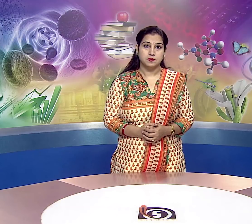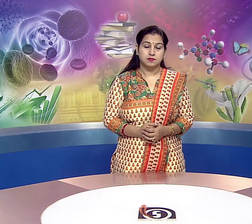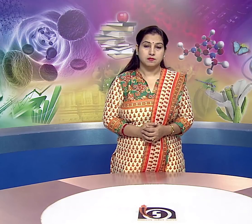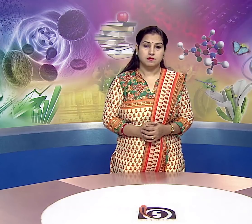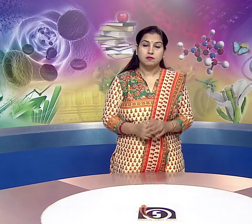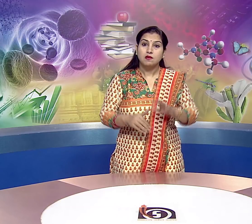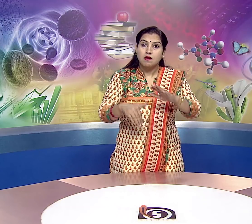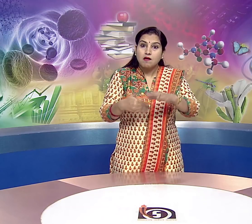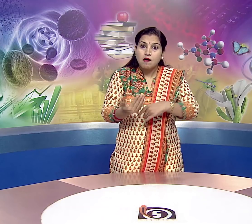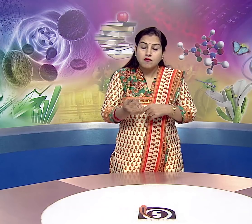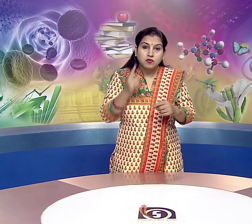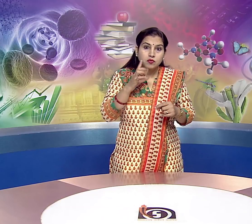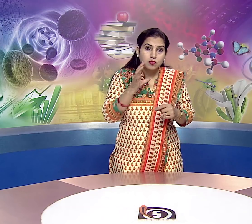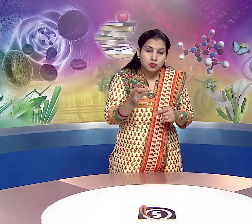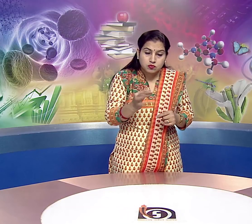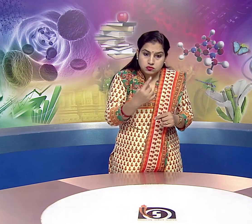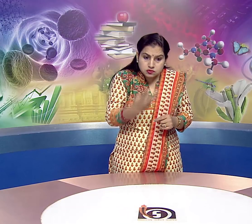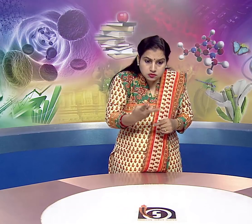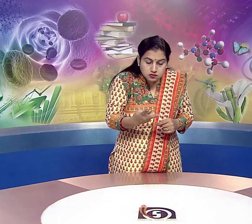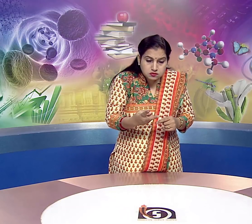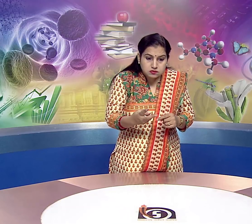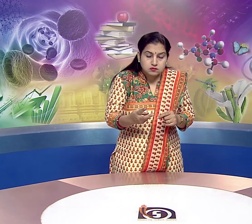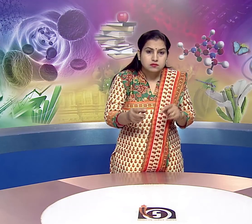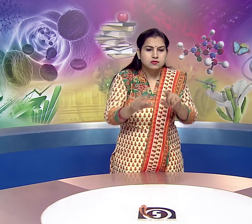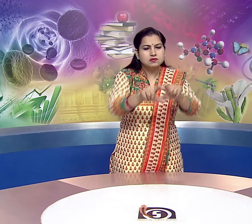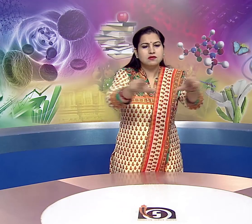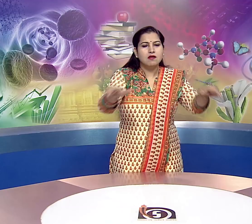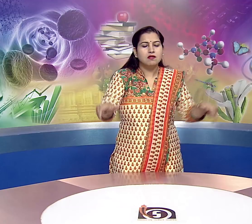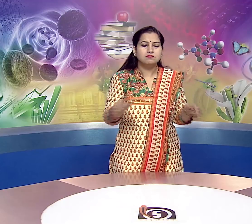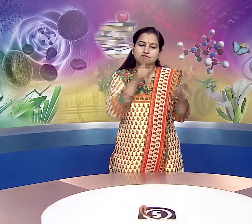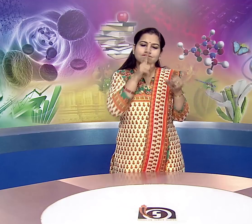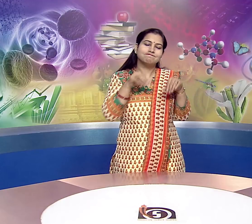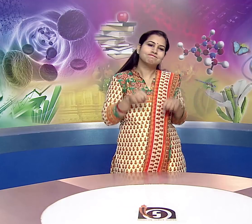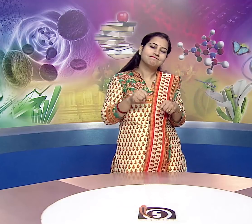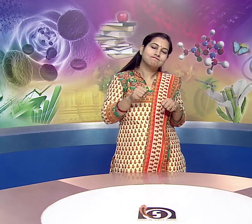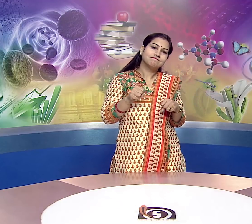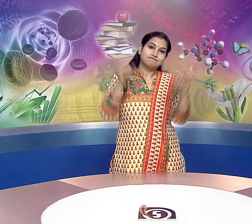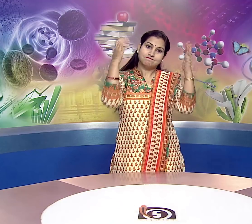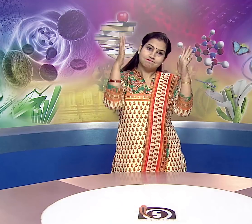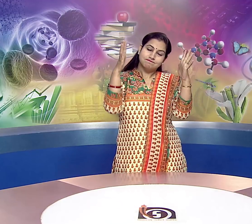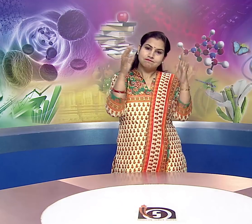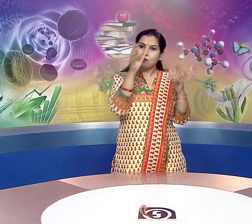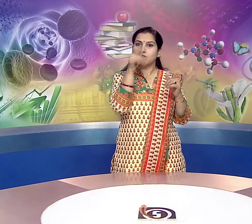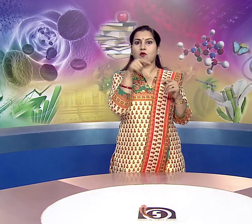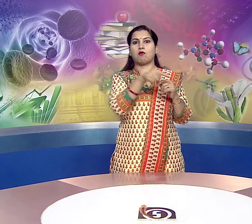after seeing them seated in a circus was a false one.